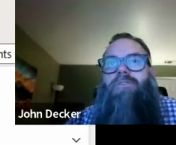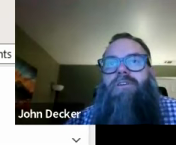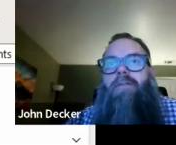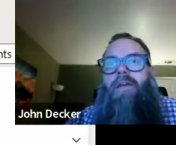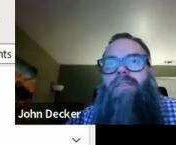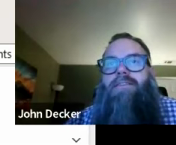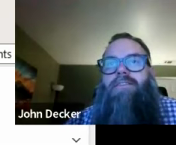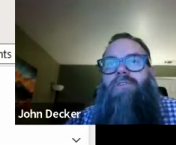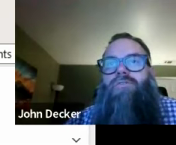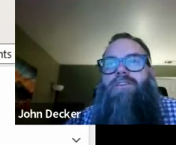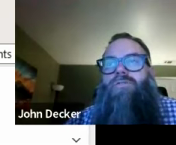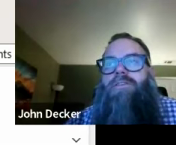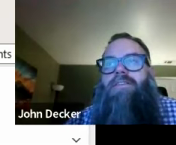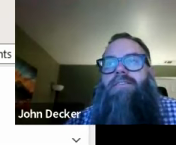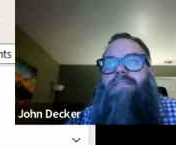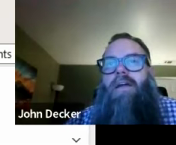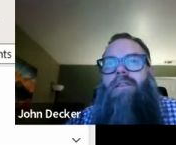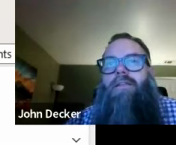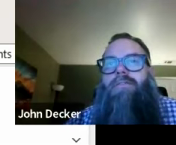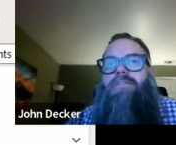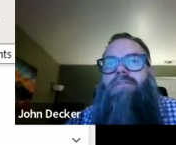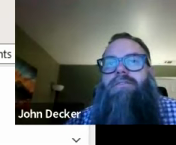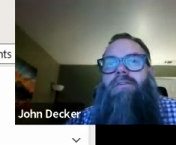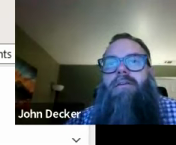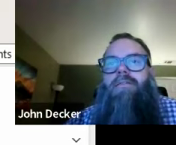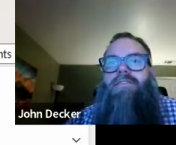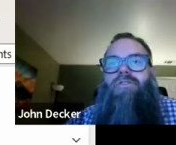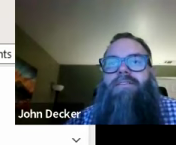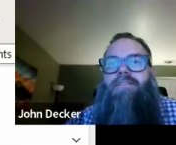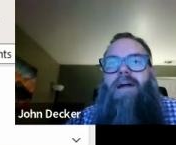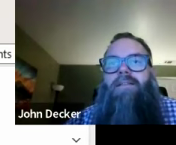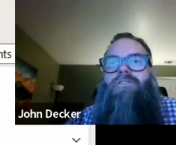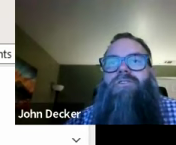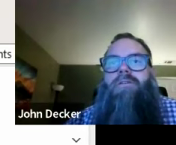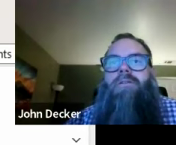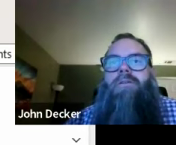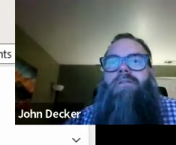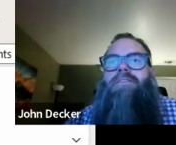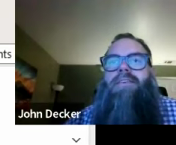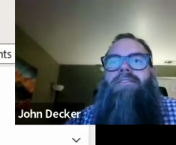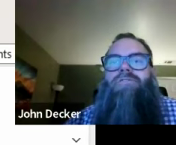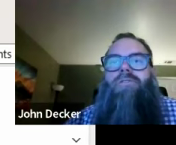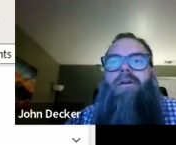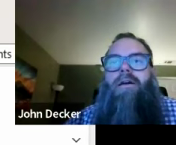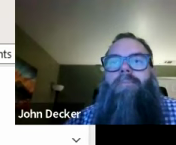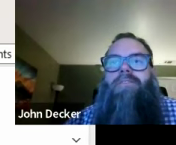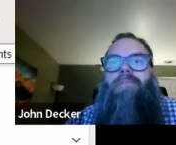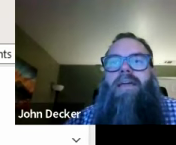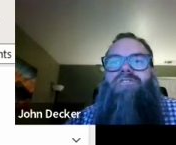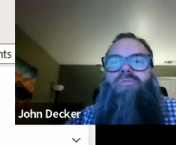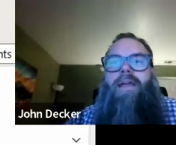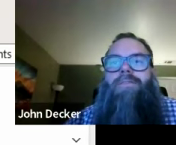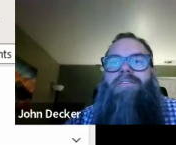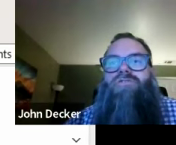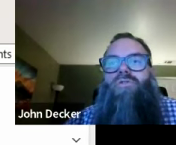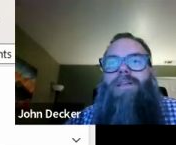respite agency, which everything has a different threshold, and DDS has calculated this into this. This is your excess mileage. This is the extra amount